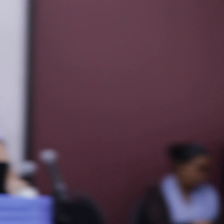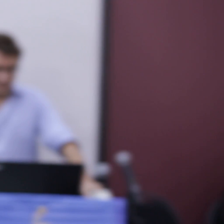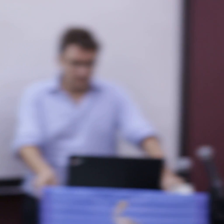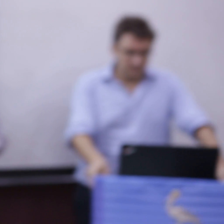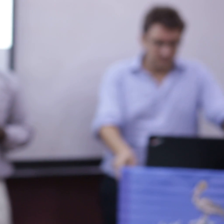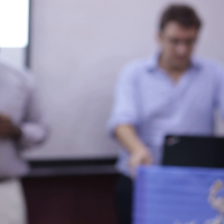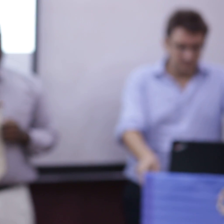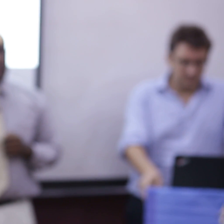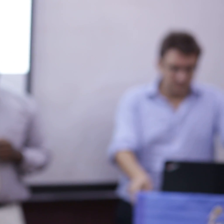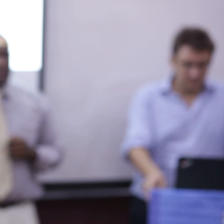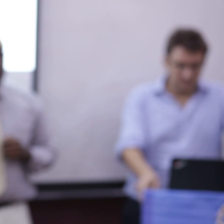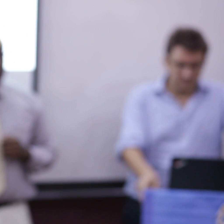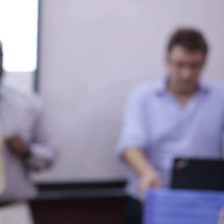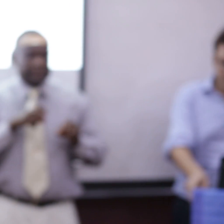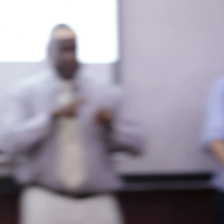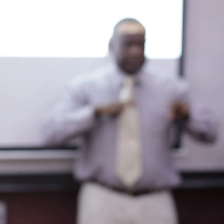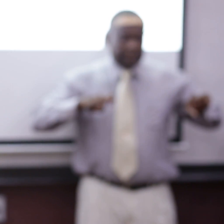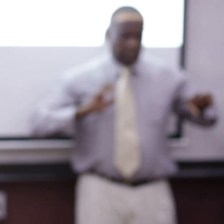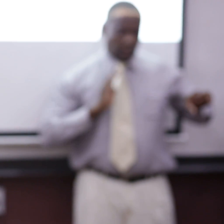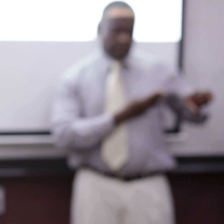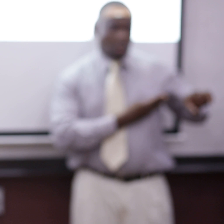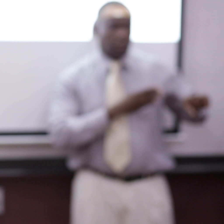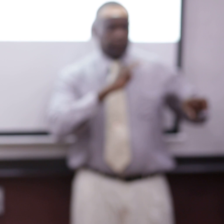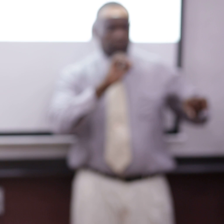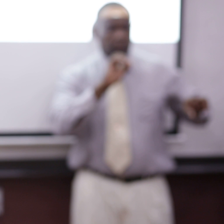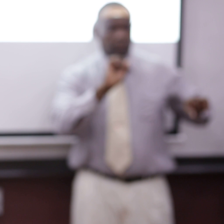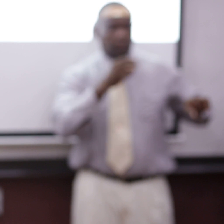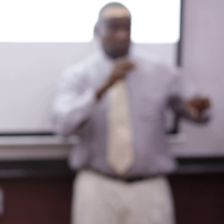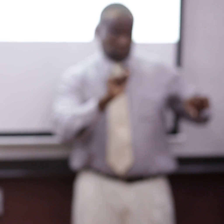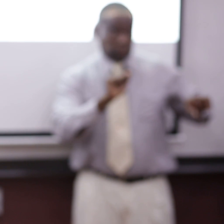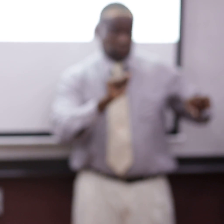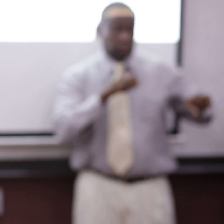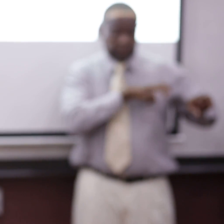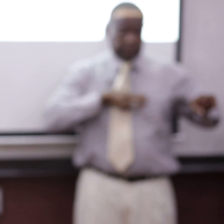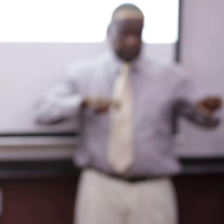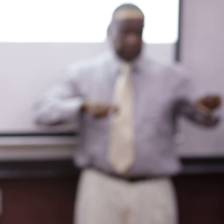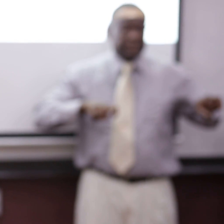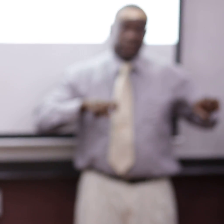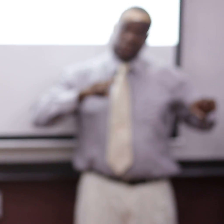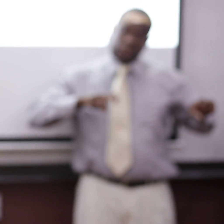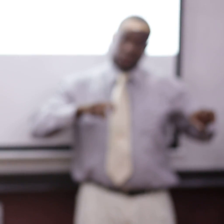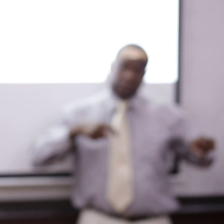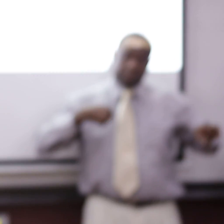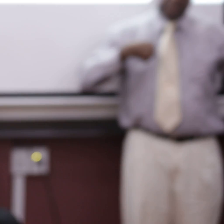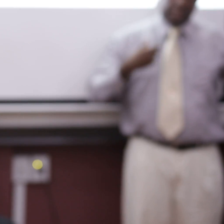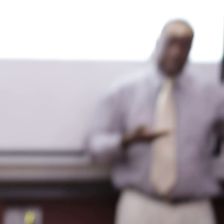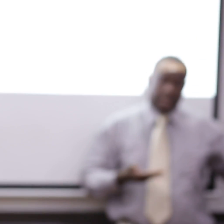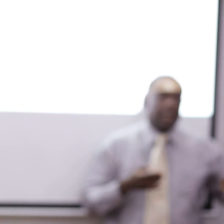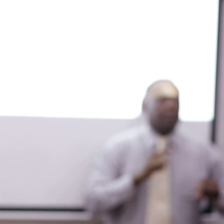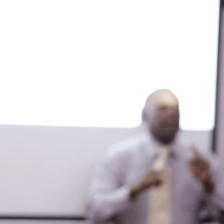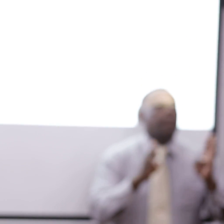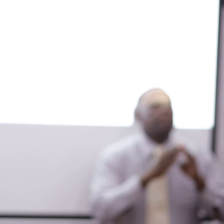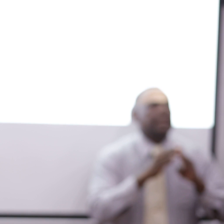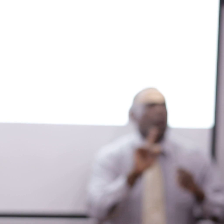I'm actually on the OSHA, or supposed to be on the OSHA PRTV, and they have the meetings at the